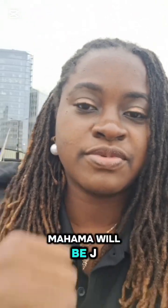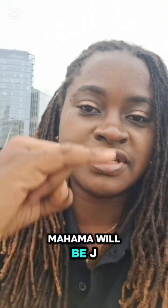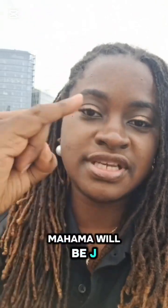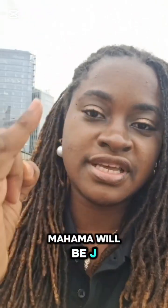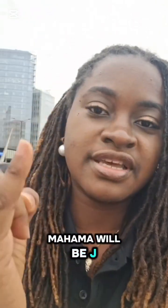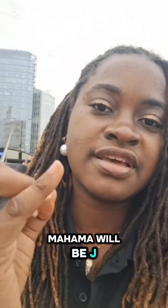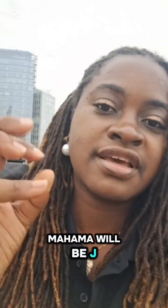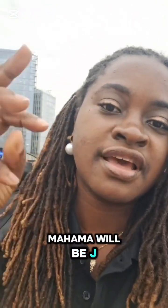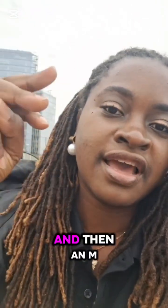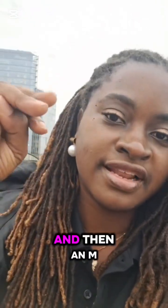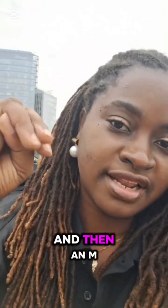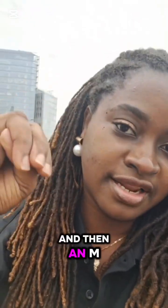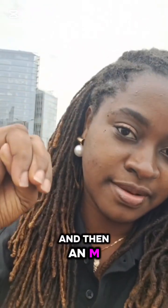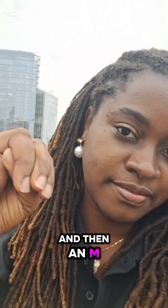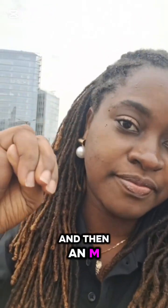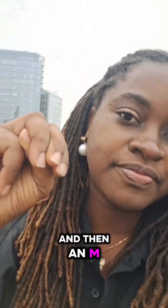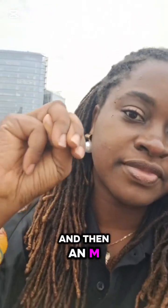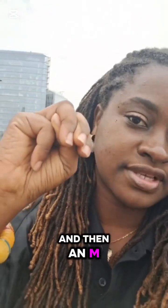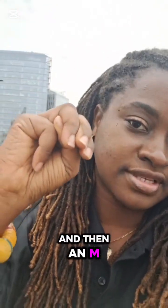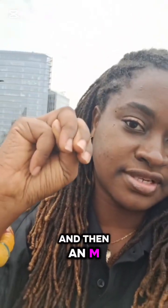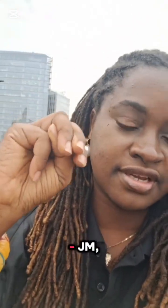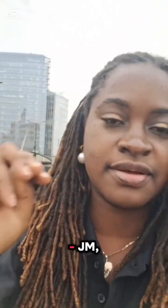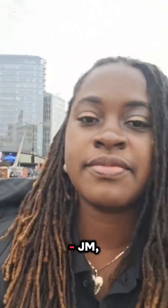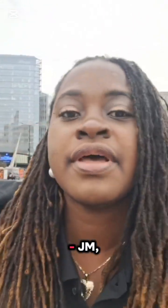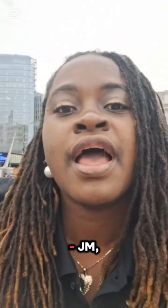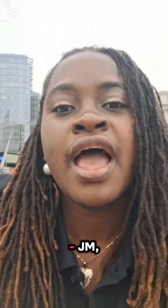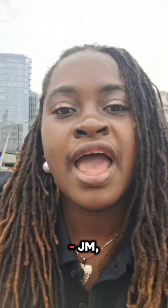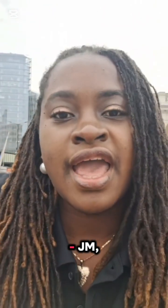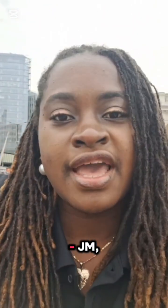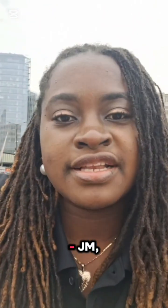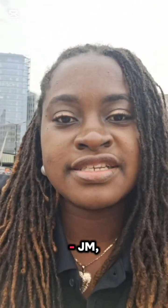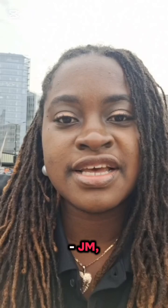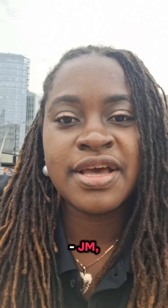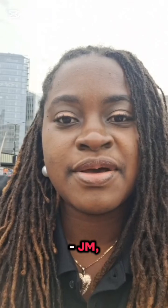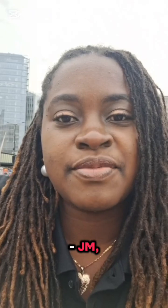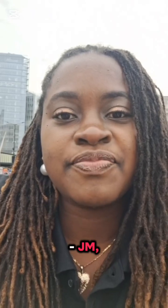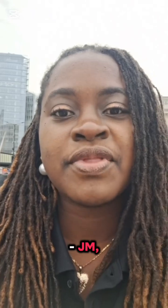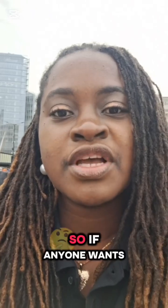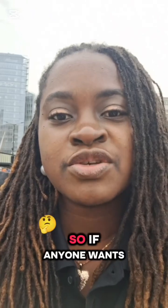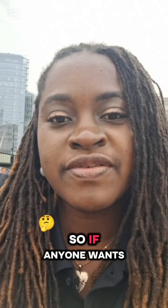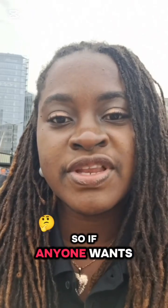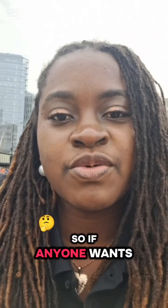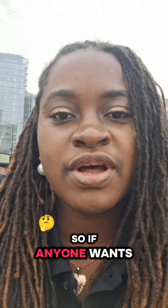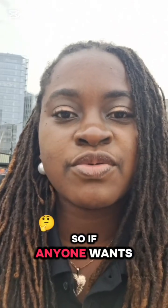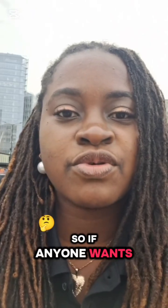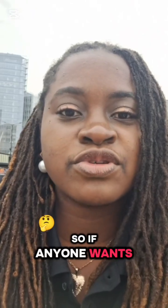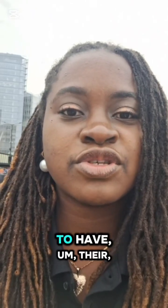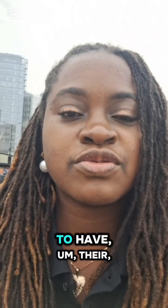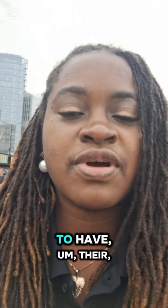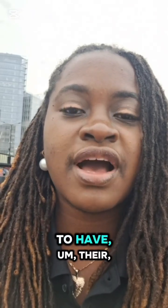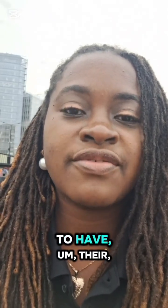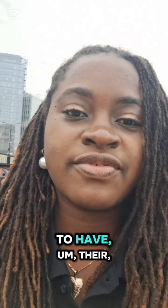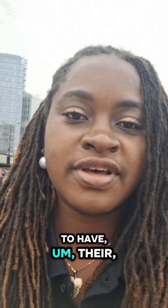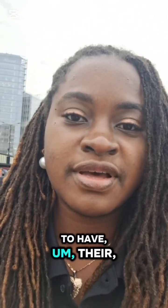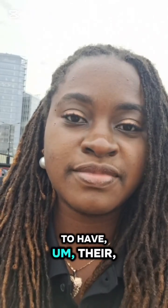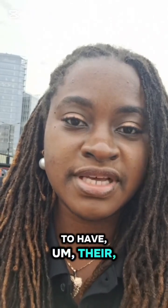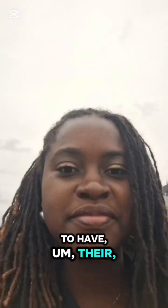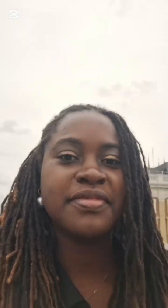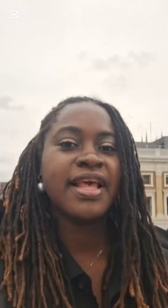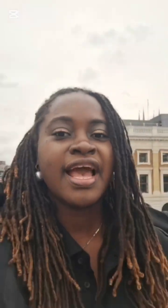J, and then an M. This is JM. And so if anyone wants to have so